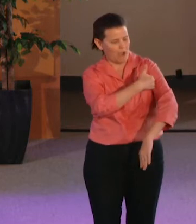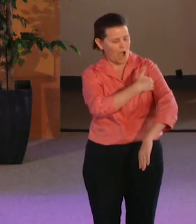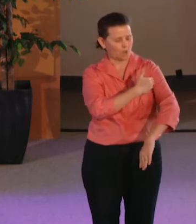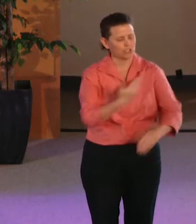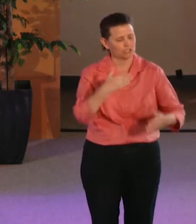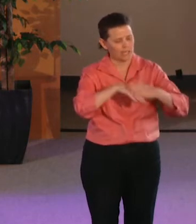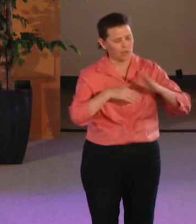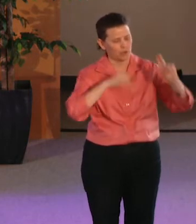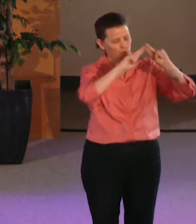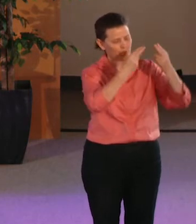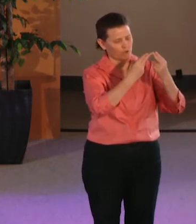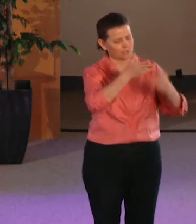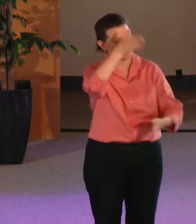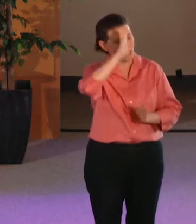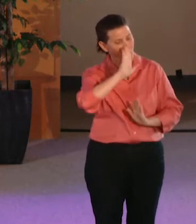the good.